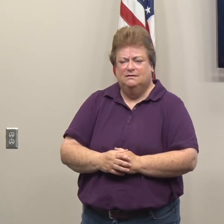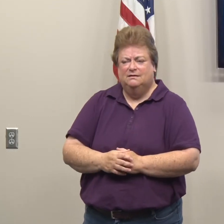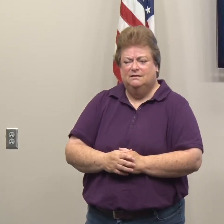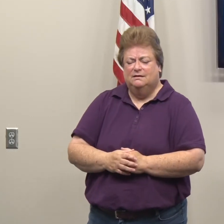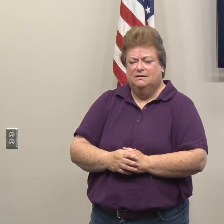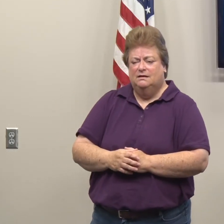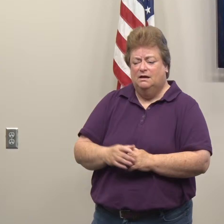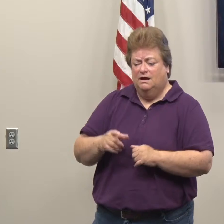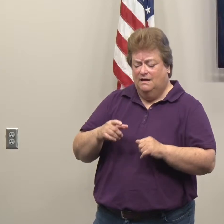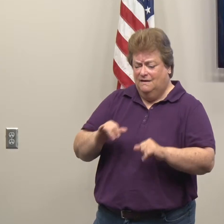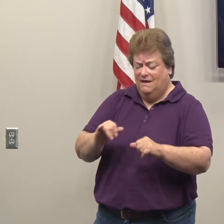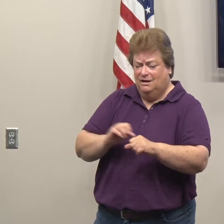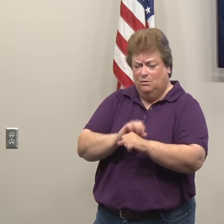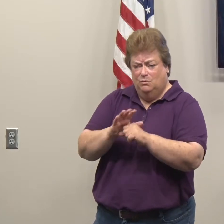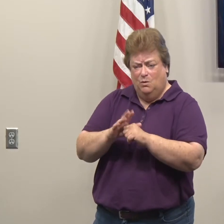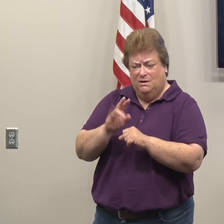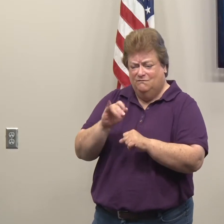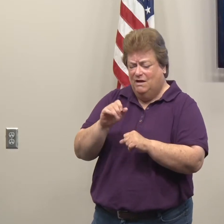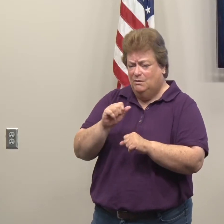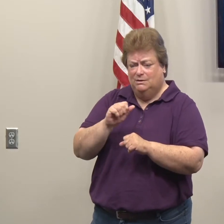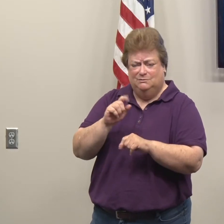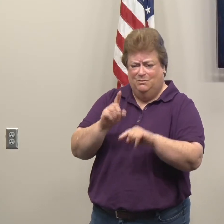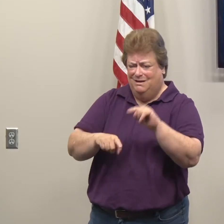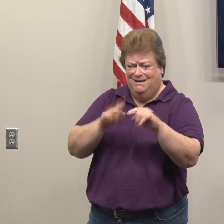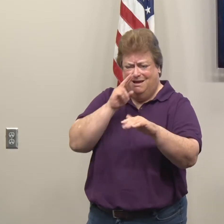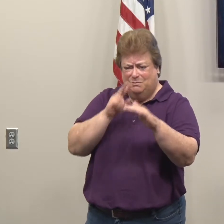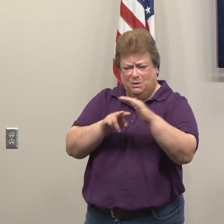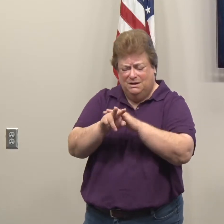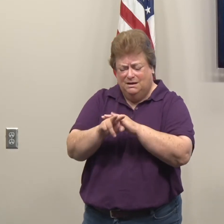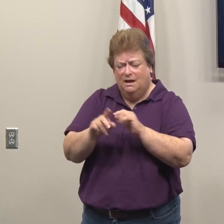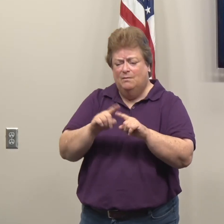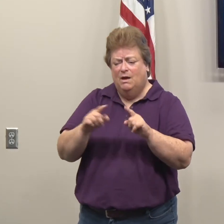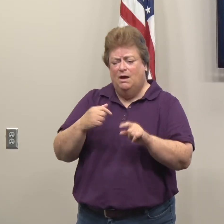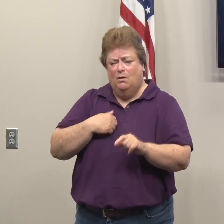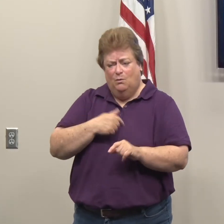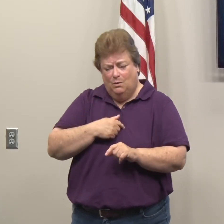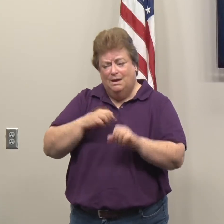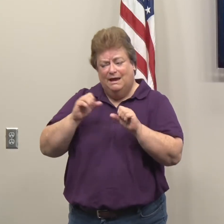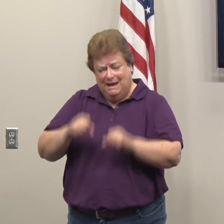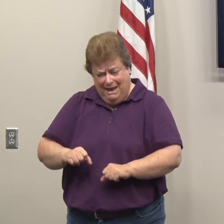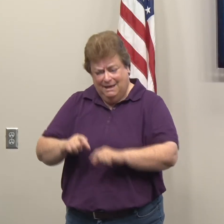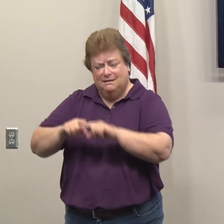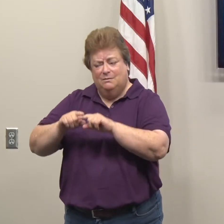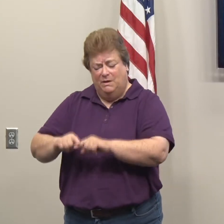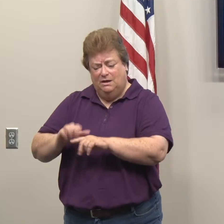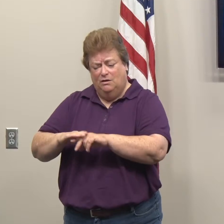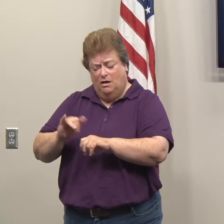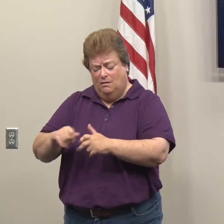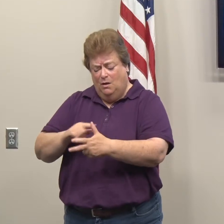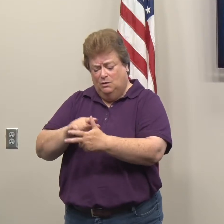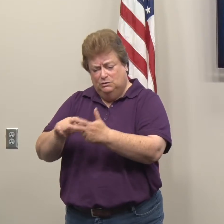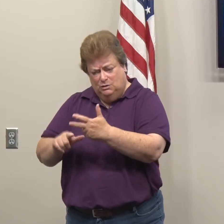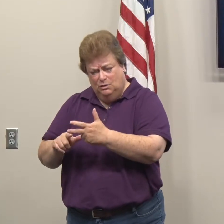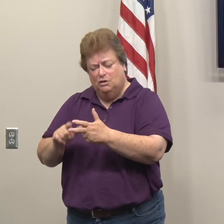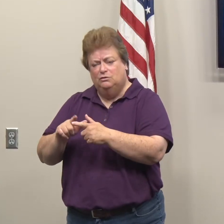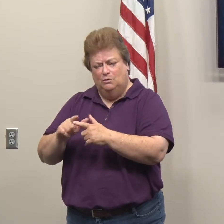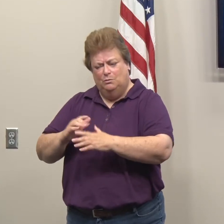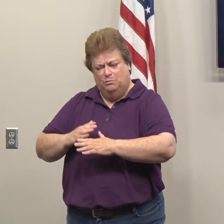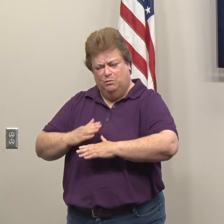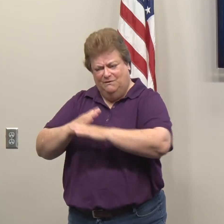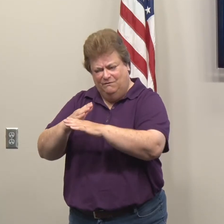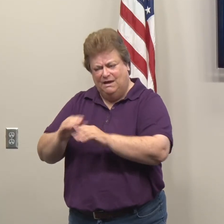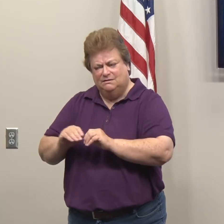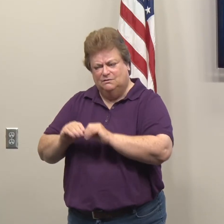novel coronavirus is unpredictable, we can count on these common sense steps to keep the virus from spreading